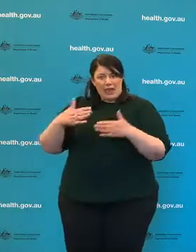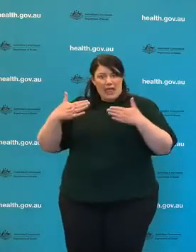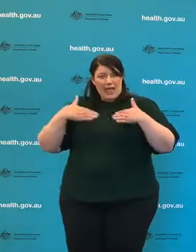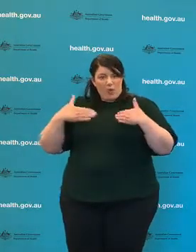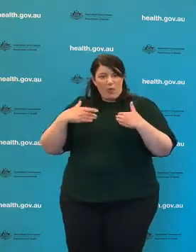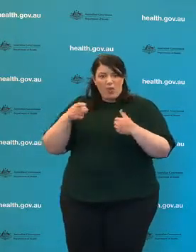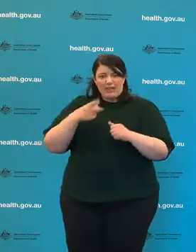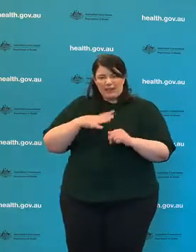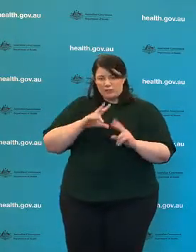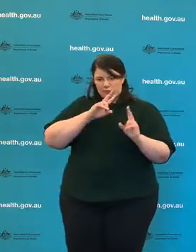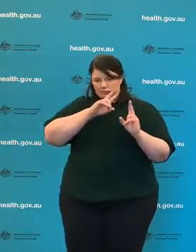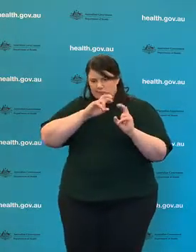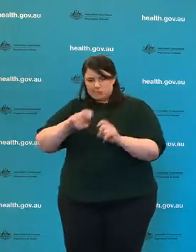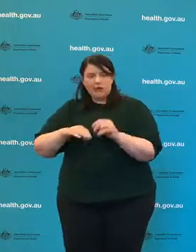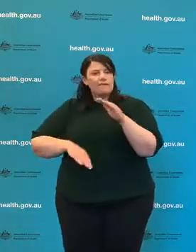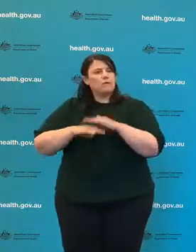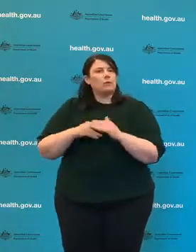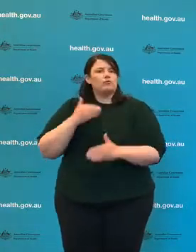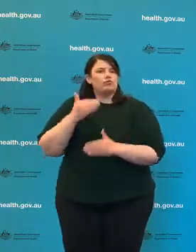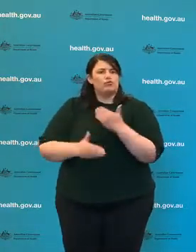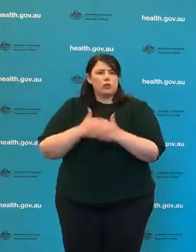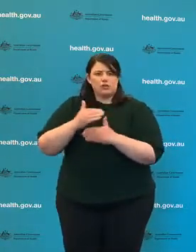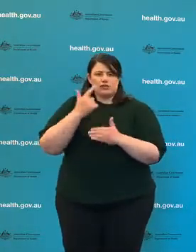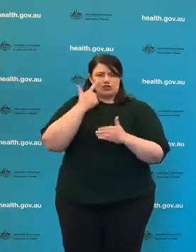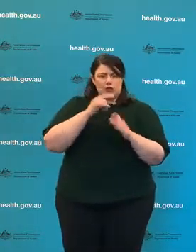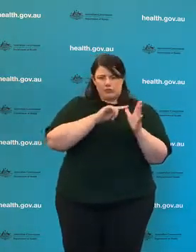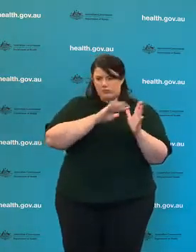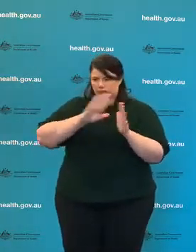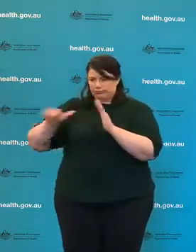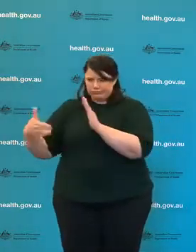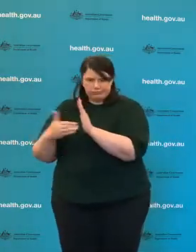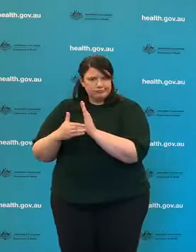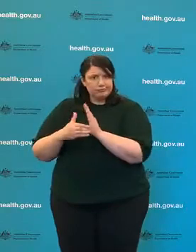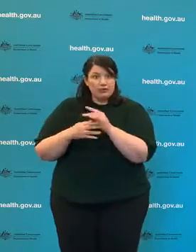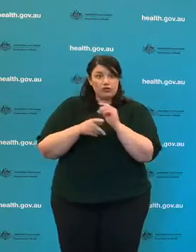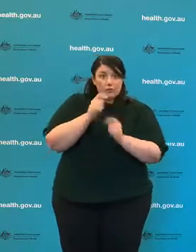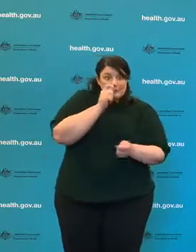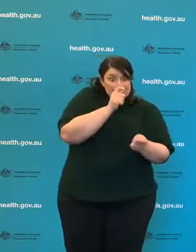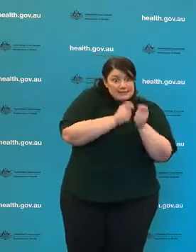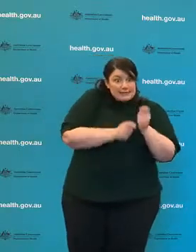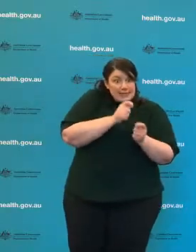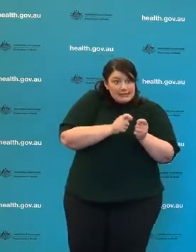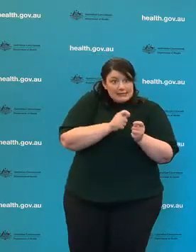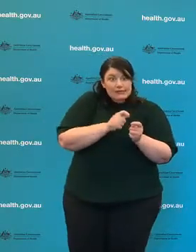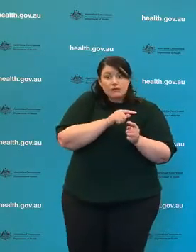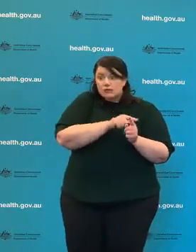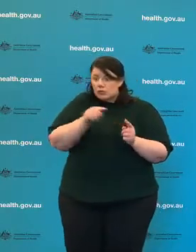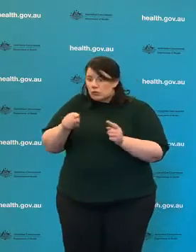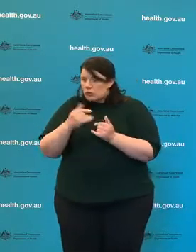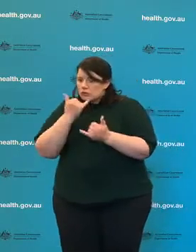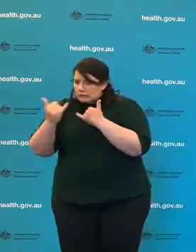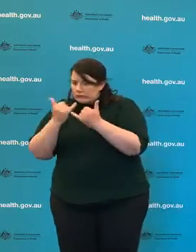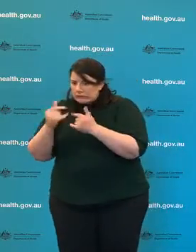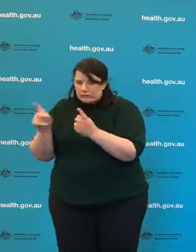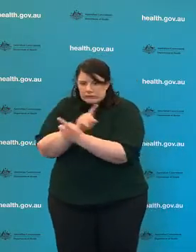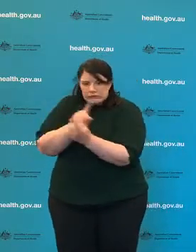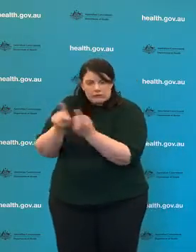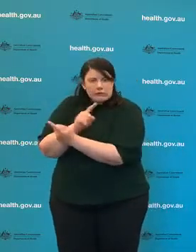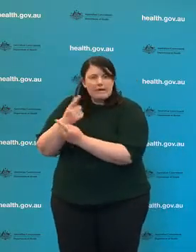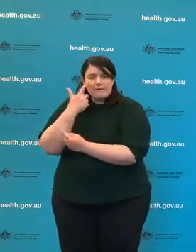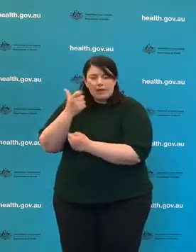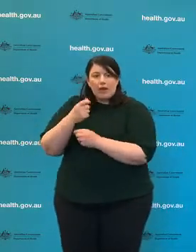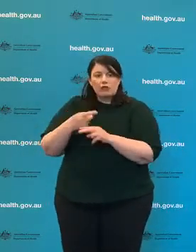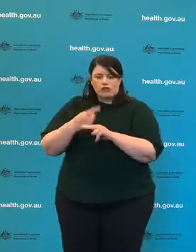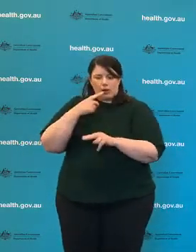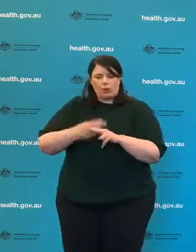entirety of the contact tracing, the public health response, from testing through to concluding the contact tracing interview, and trying to make those as